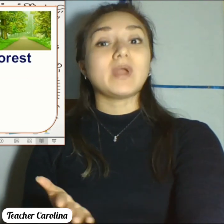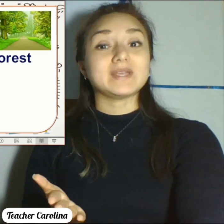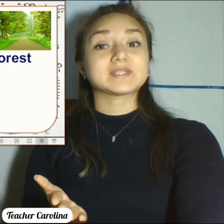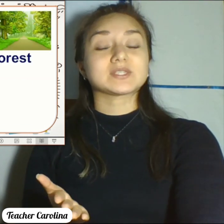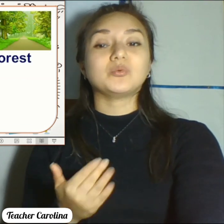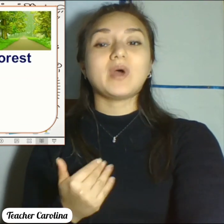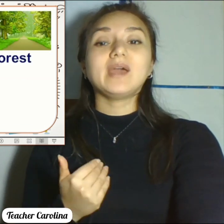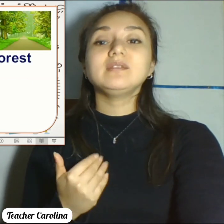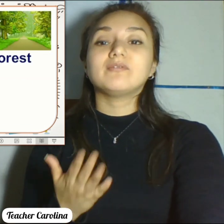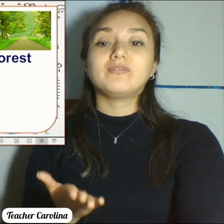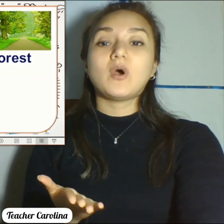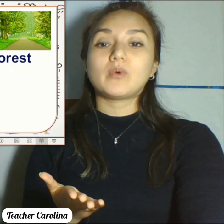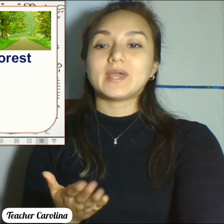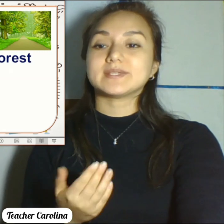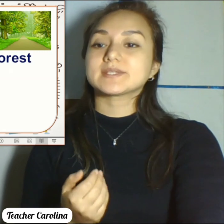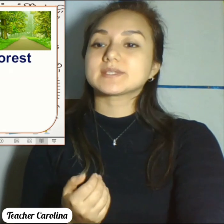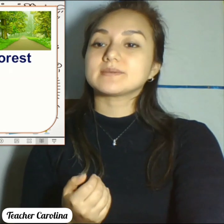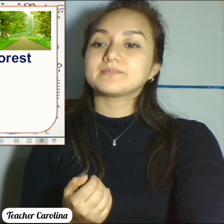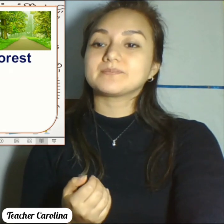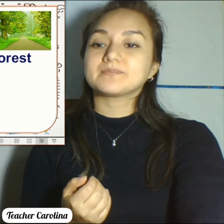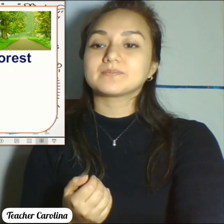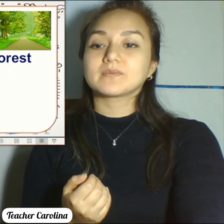Forest, right? Forest.